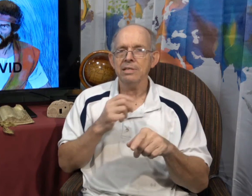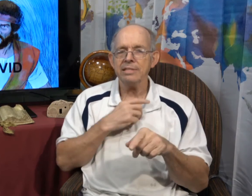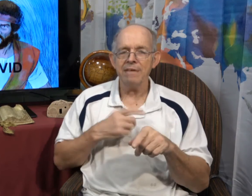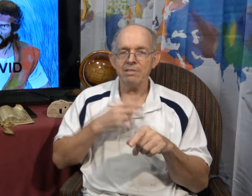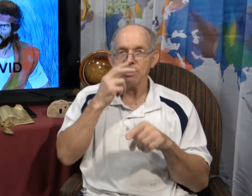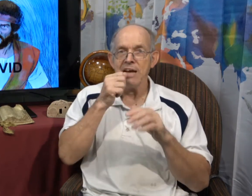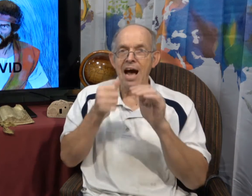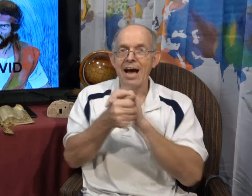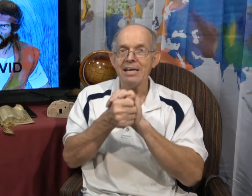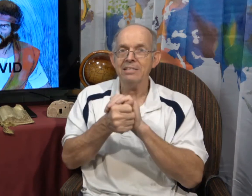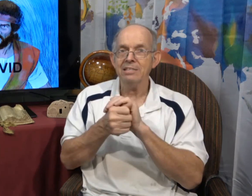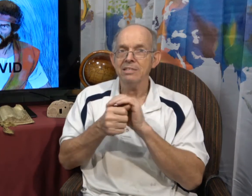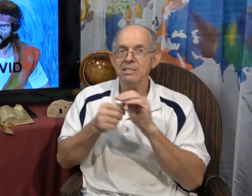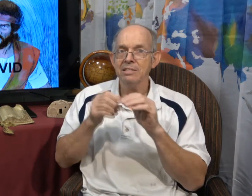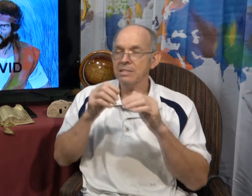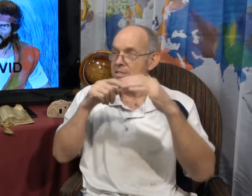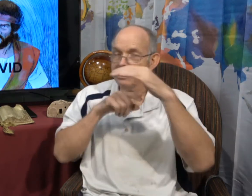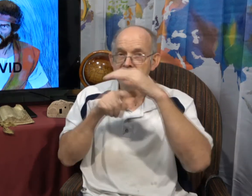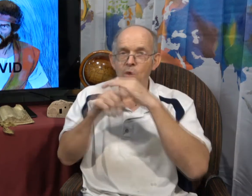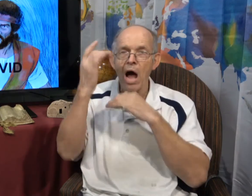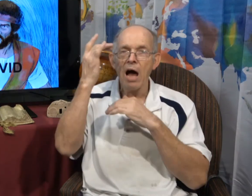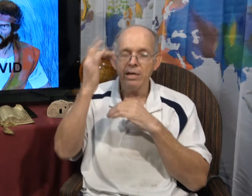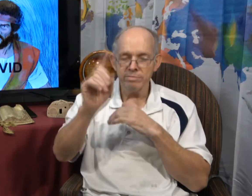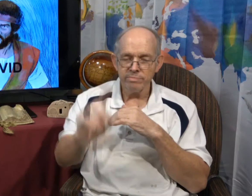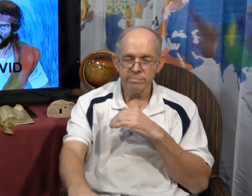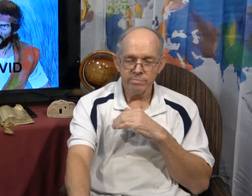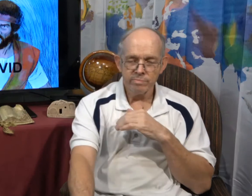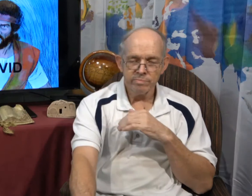Did you see high? Right.